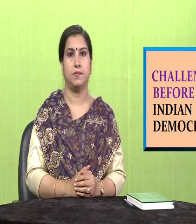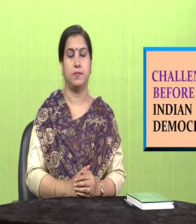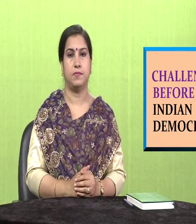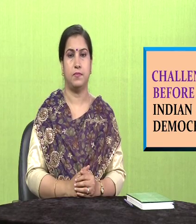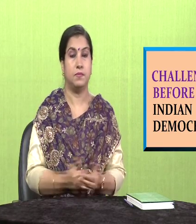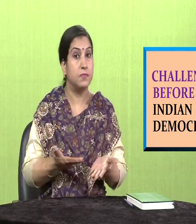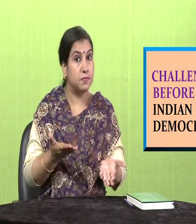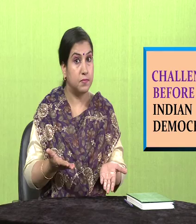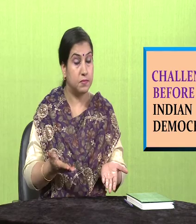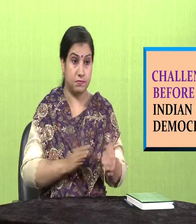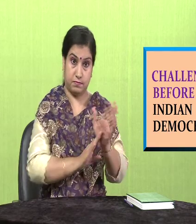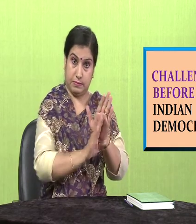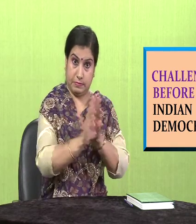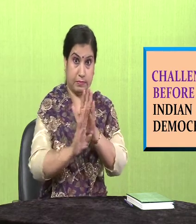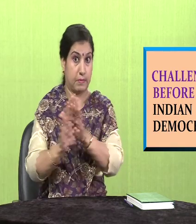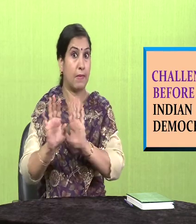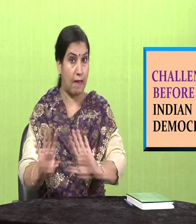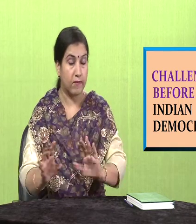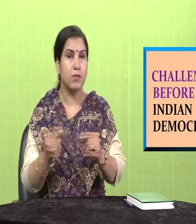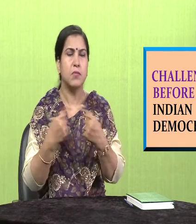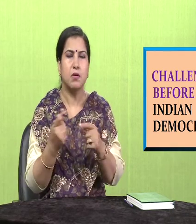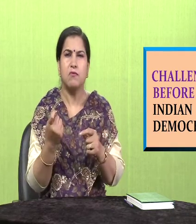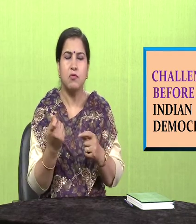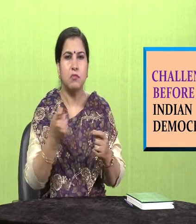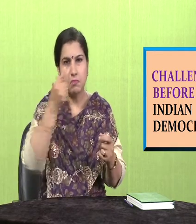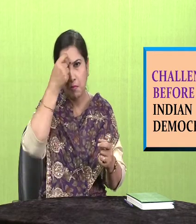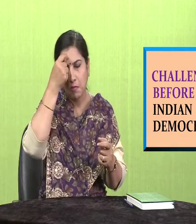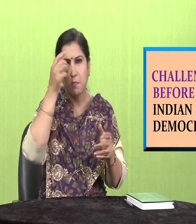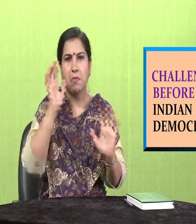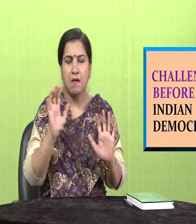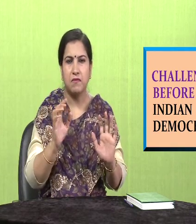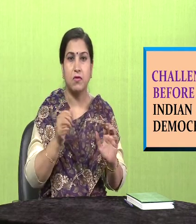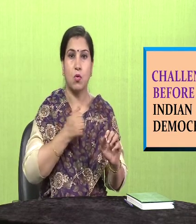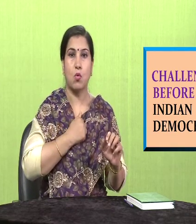However, still there are some problems before our country.